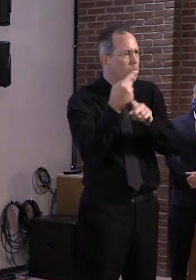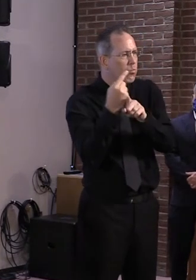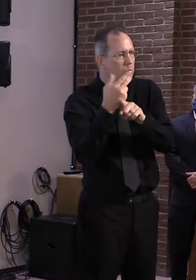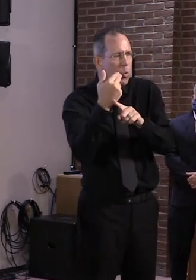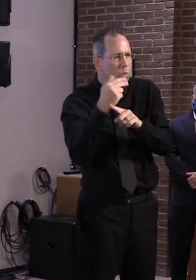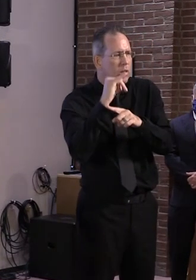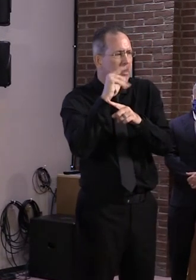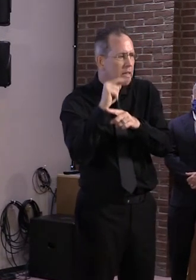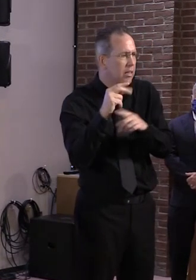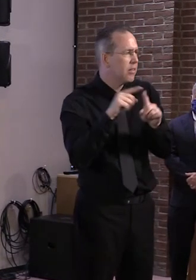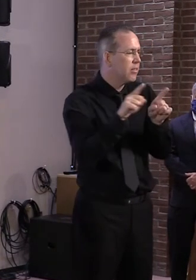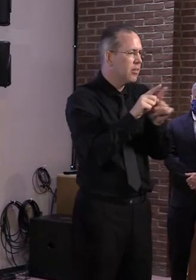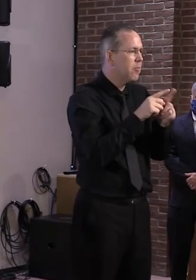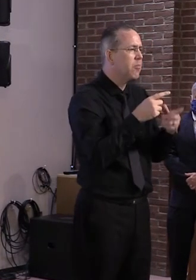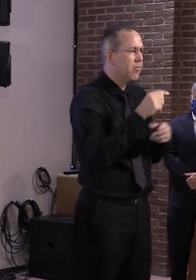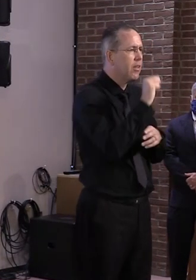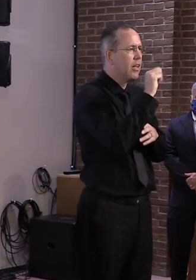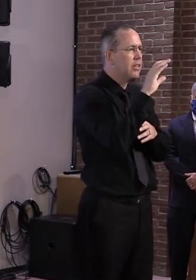accd.vermont.gov.